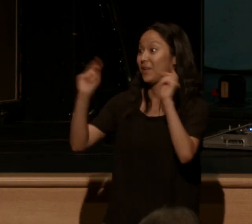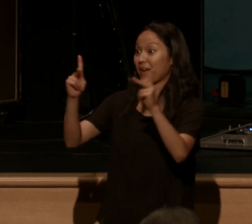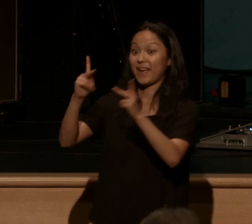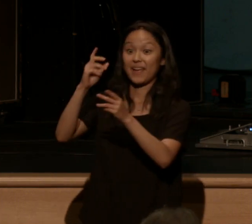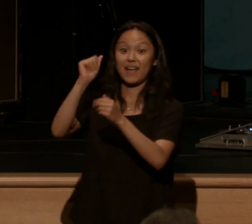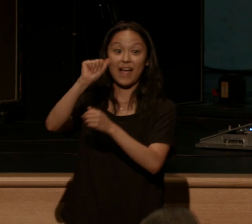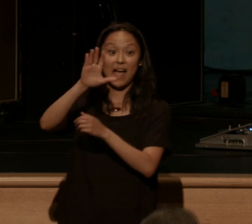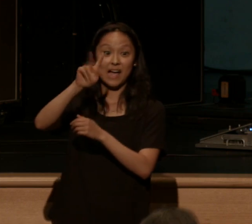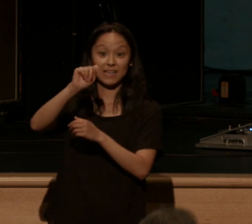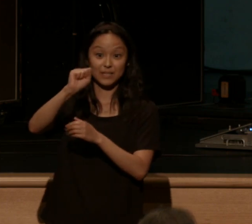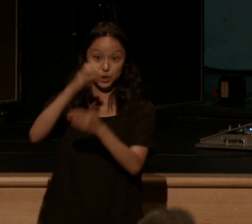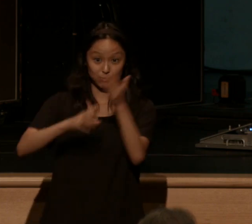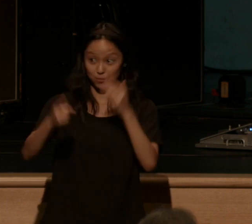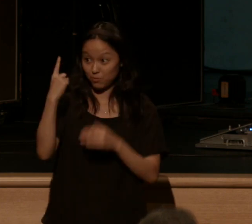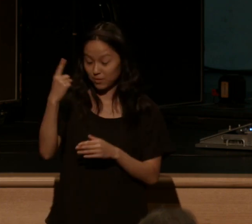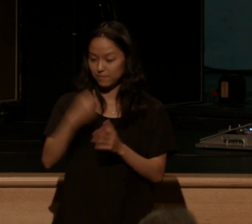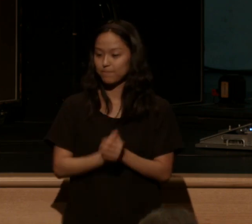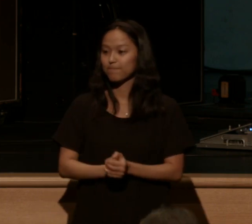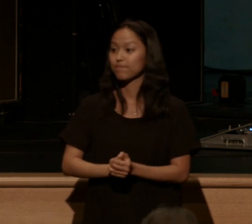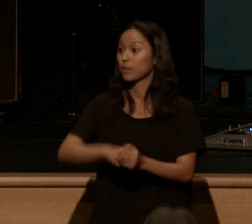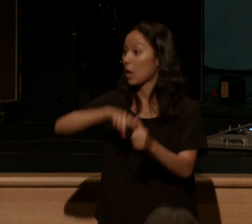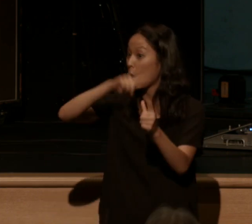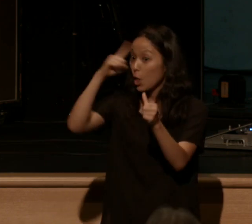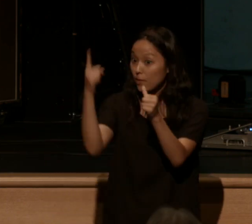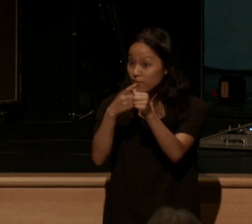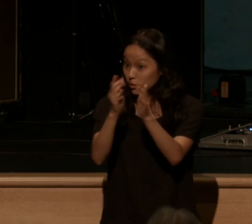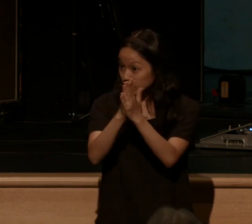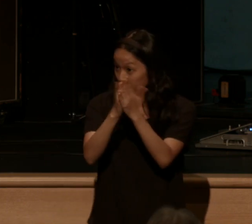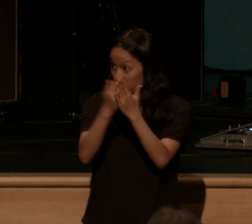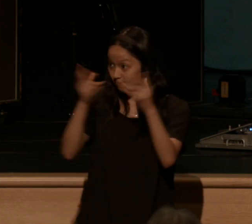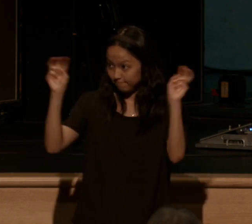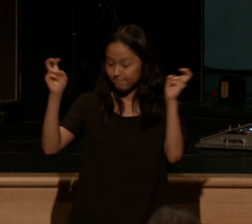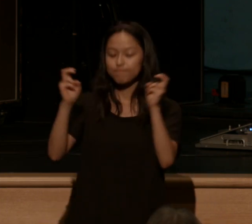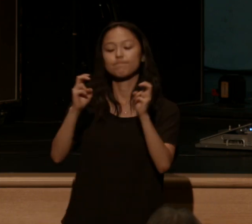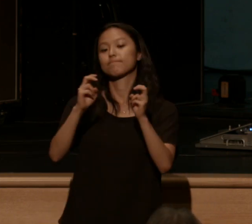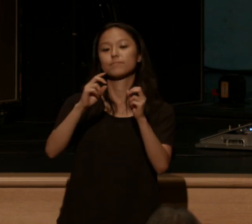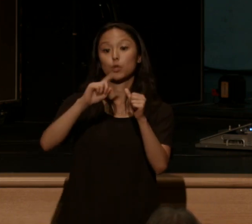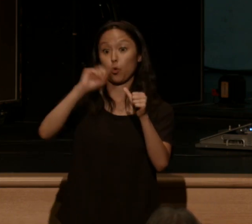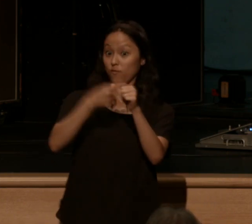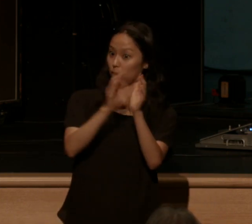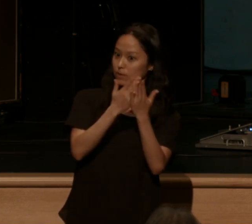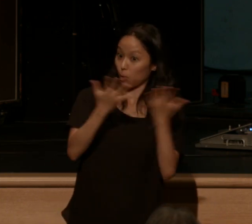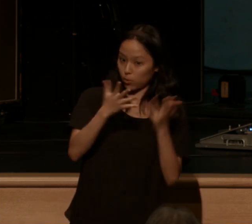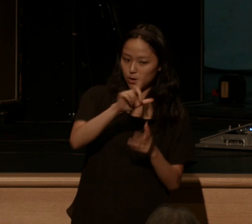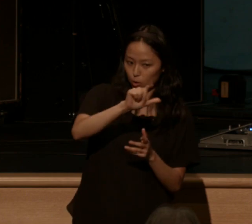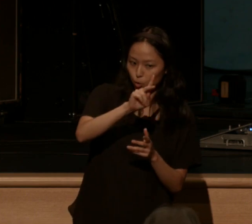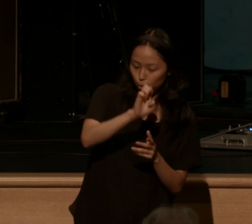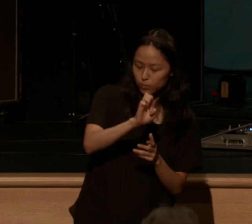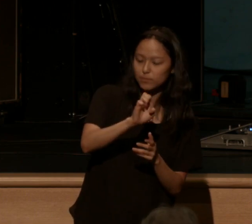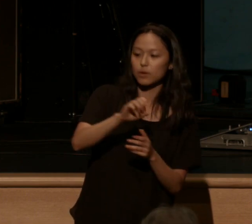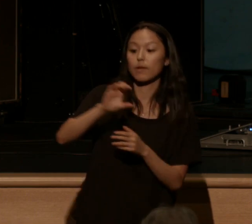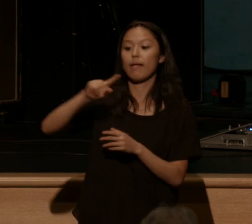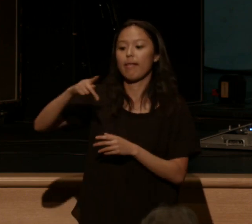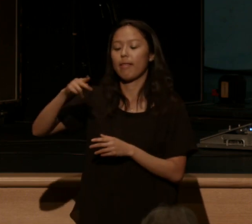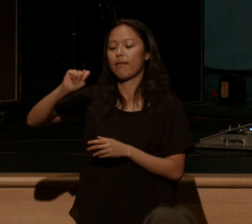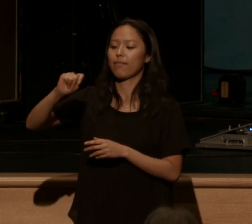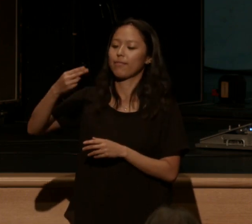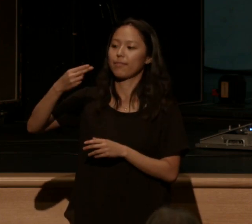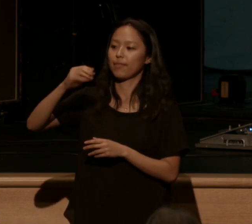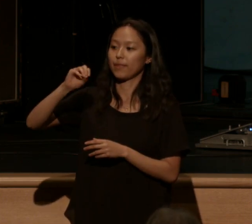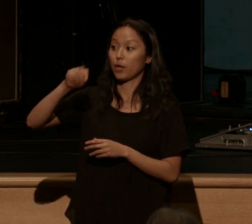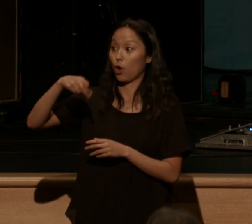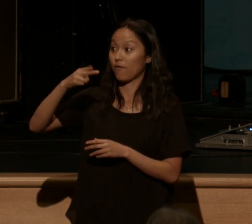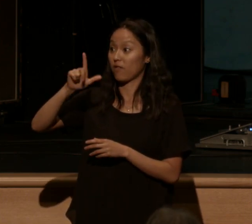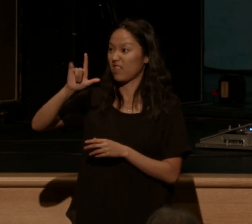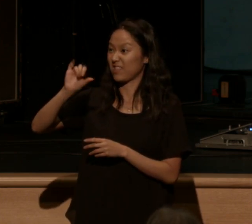1:1, notice this. In the first book, okay, so that's a reference to the Gospel of Luke, right? In the first book, O Theophilus.